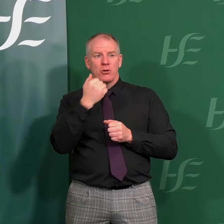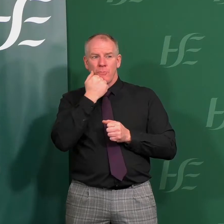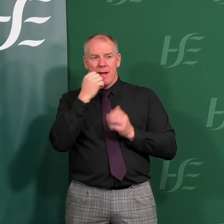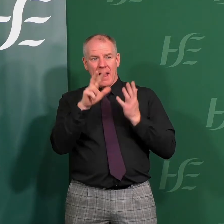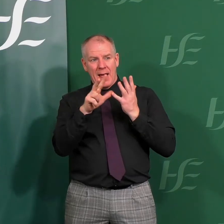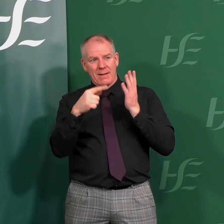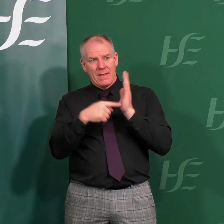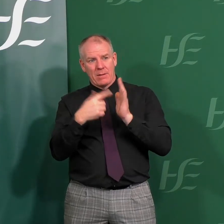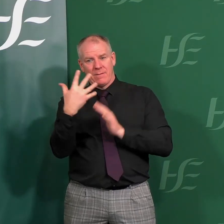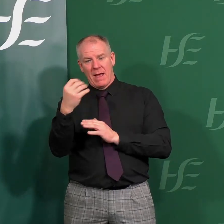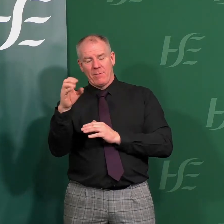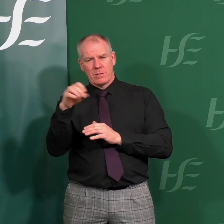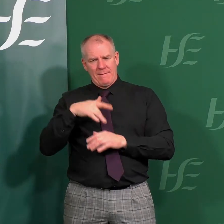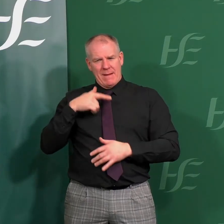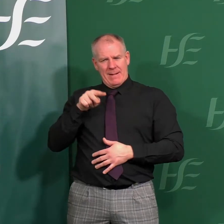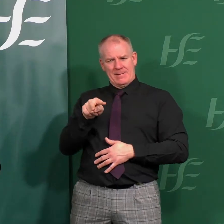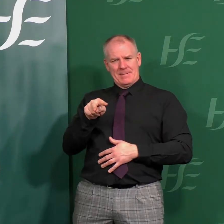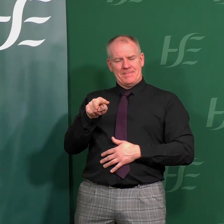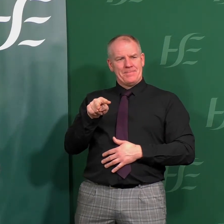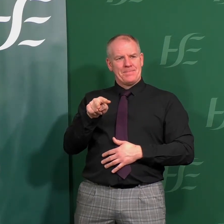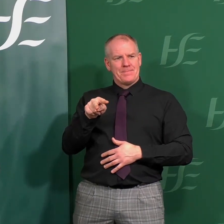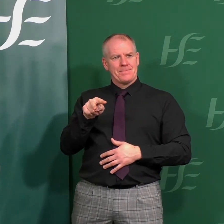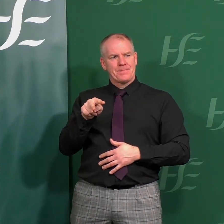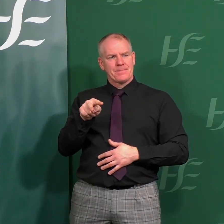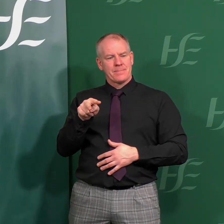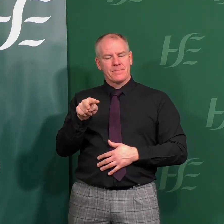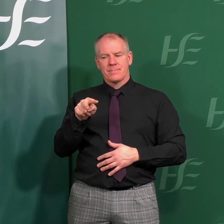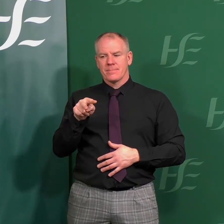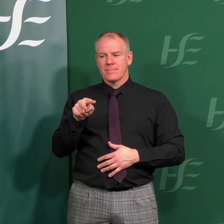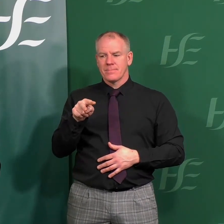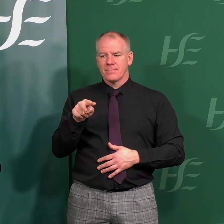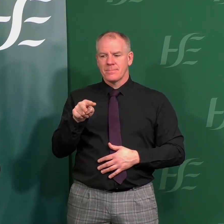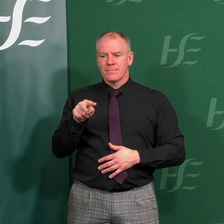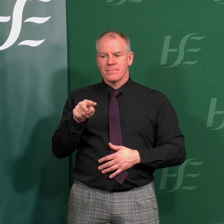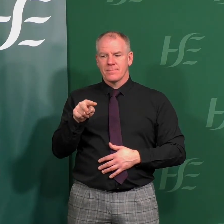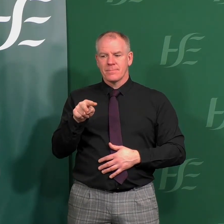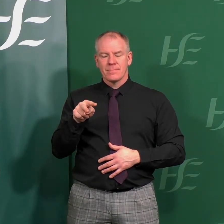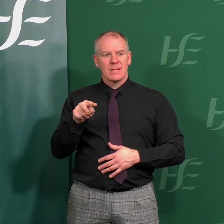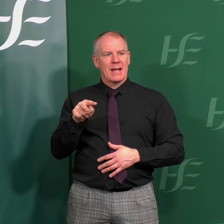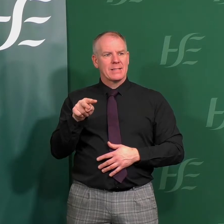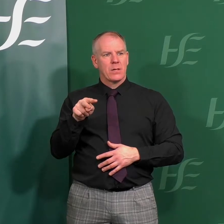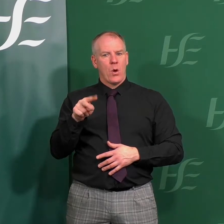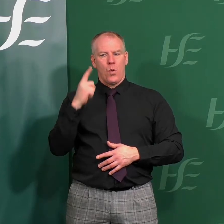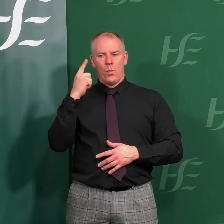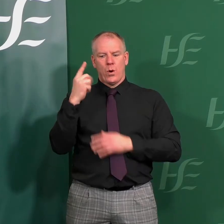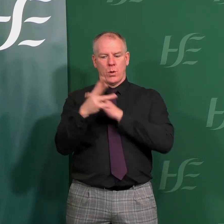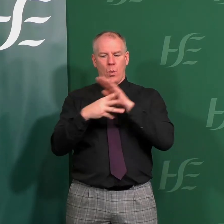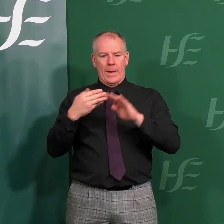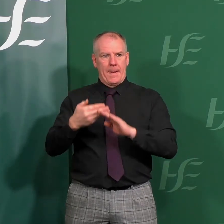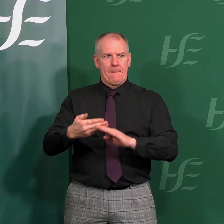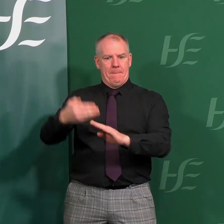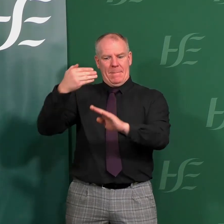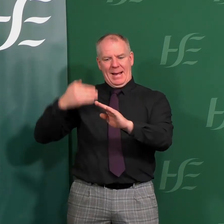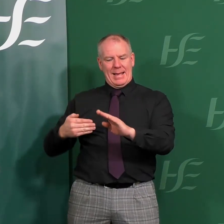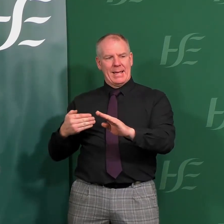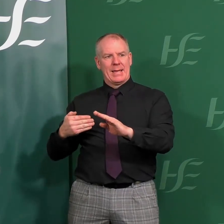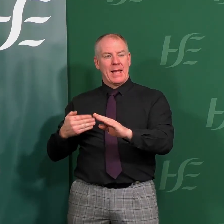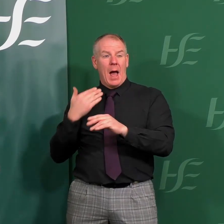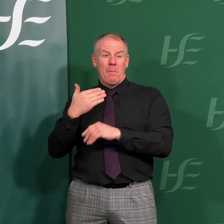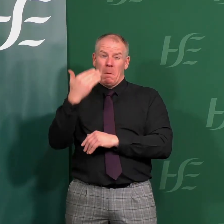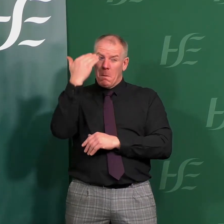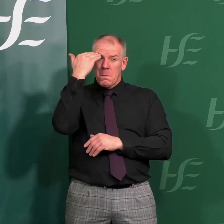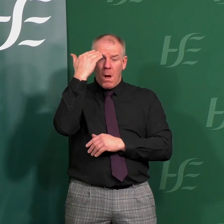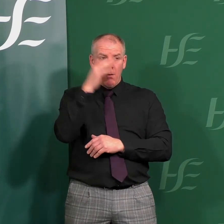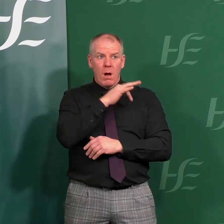that our sense of it is, firstly, that is looking back a week, and we do know the acceleration we